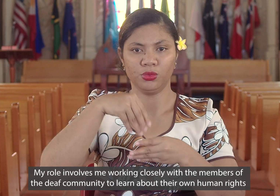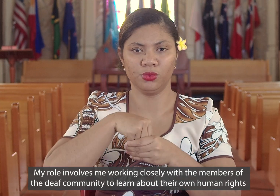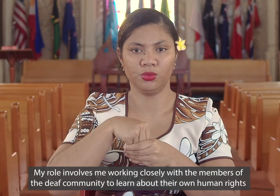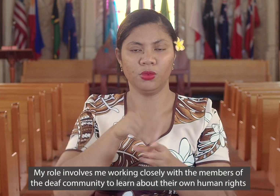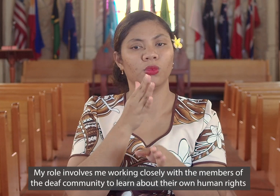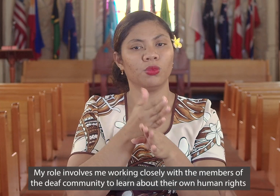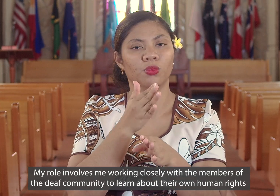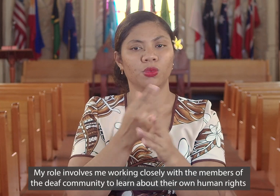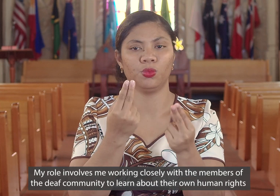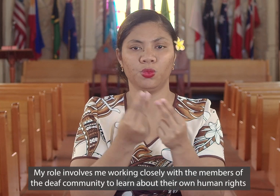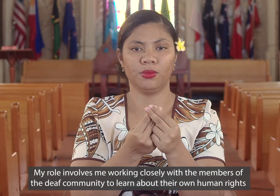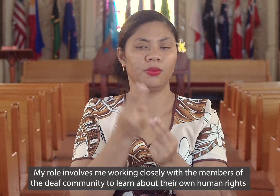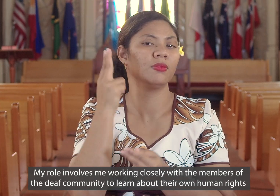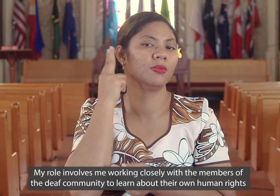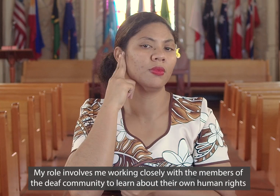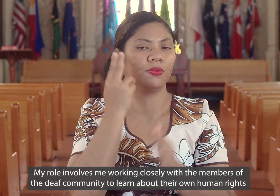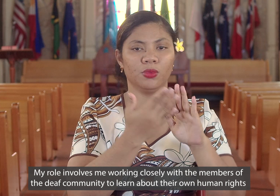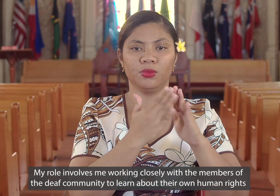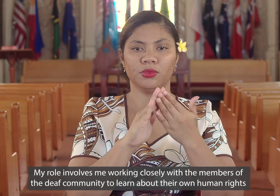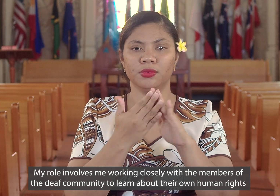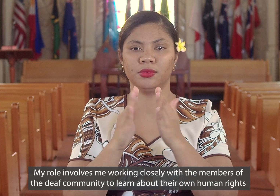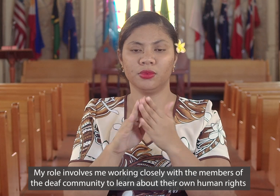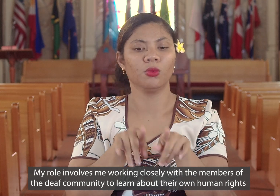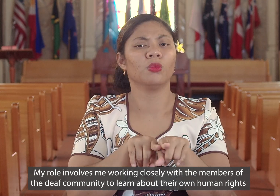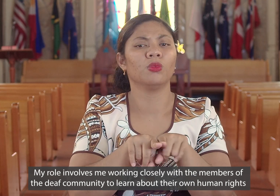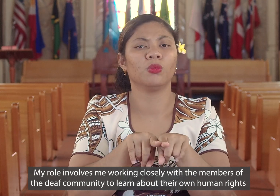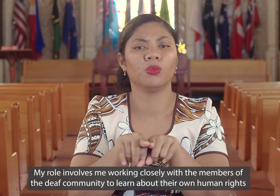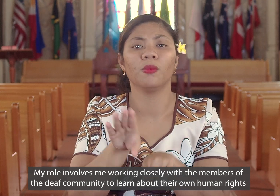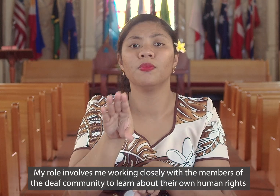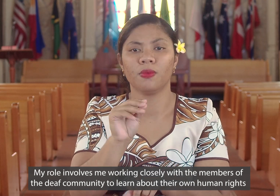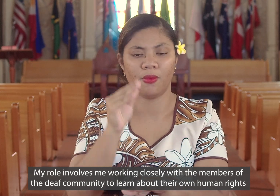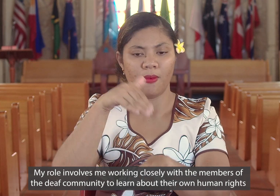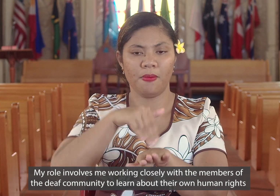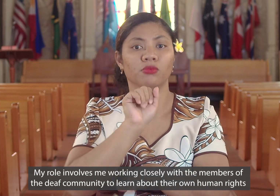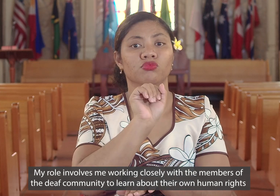me working closely with the members of the deaf community to learn about their own human rights